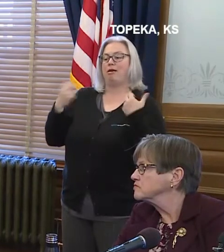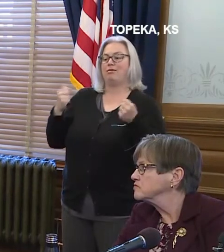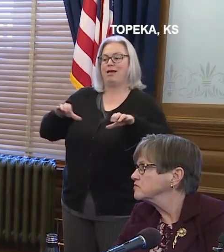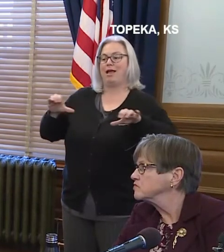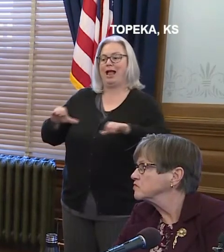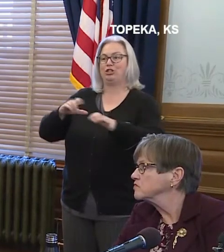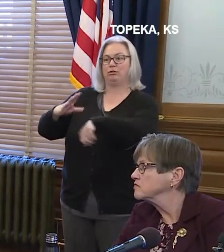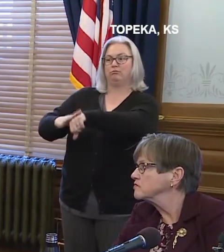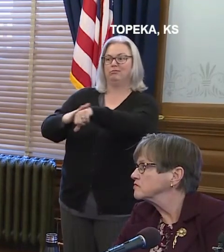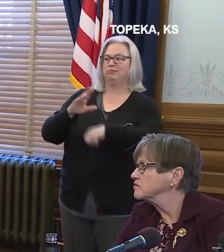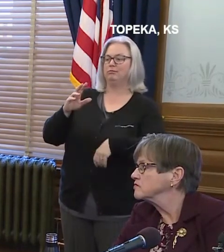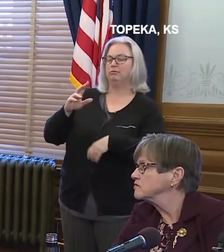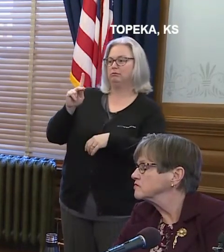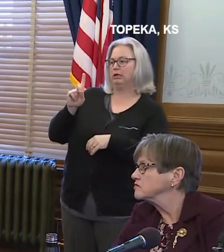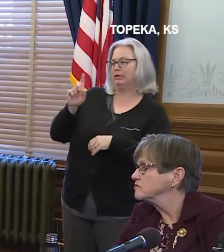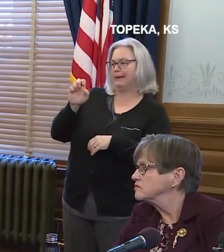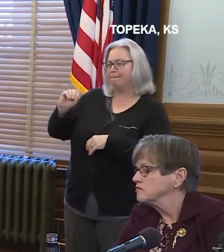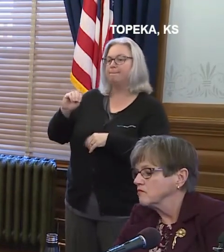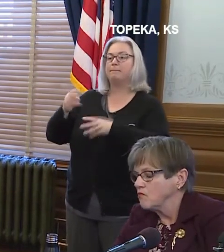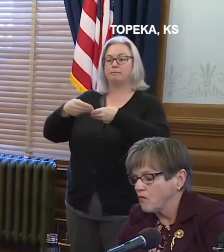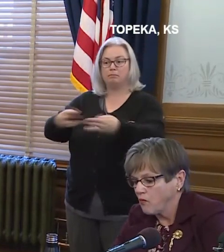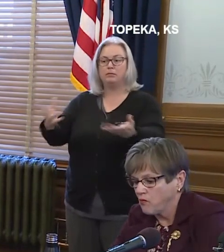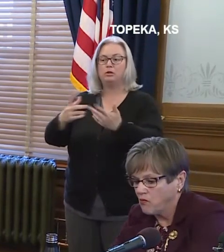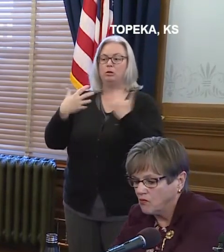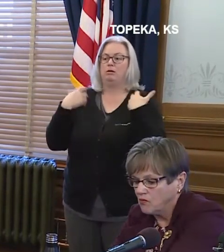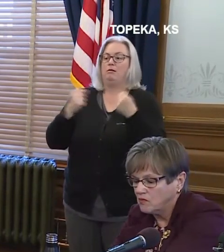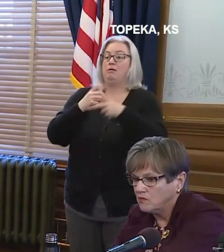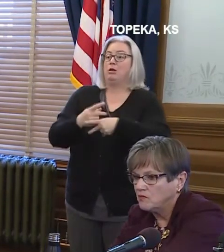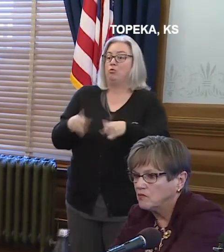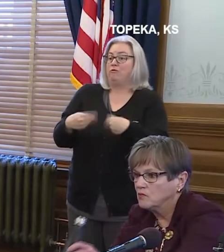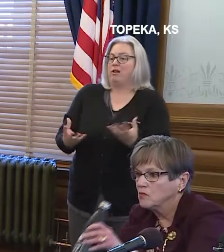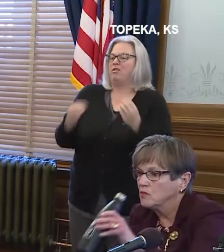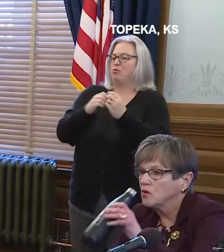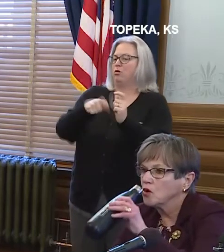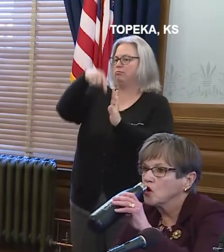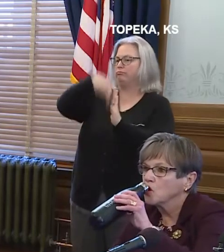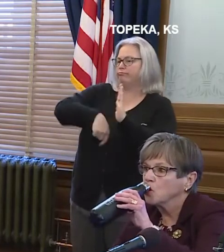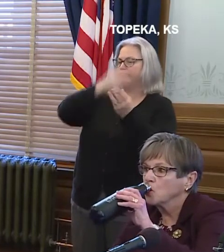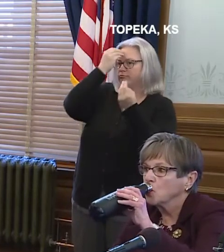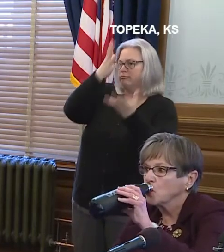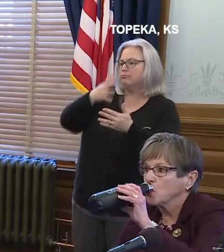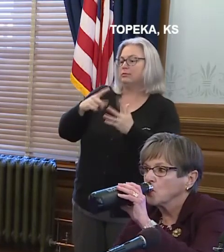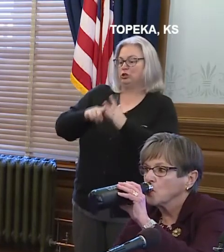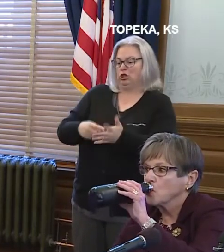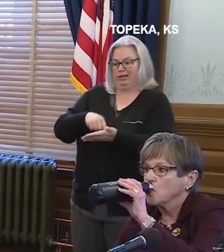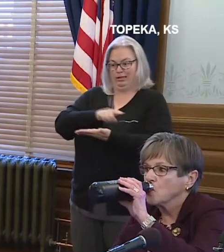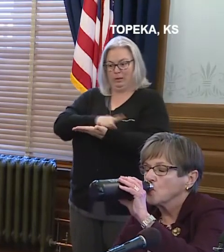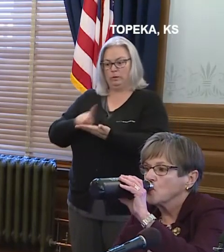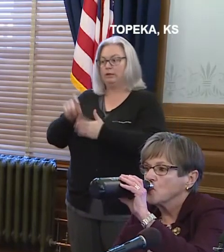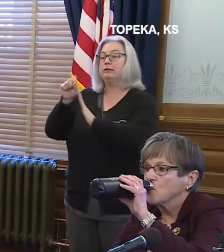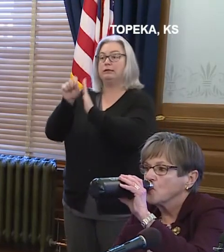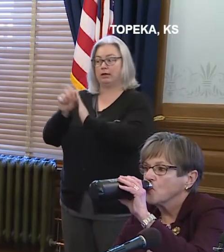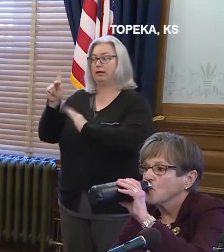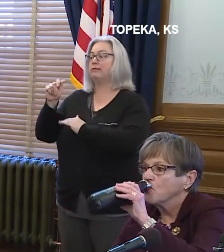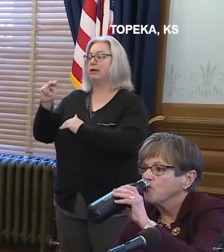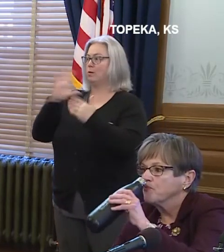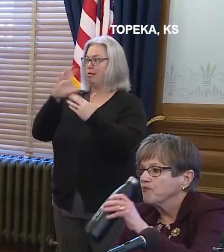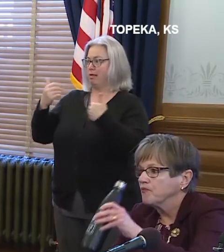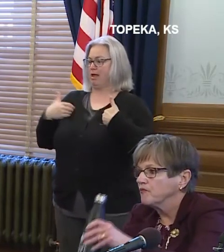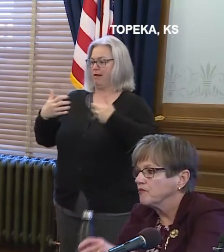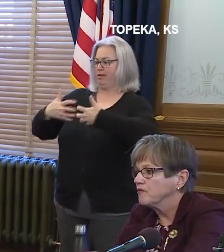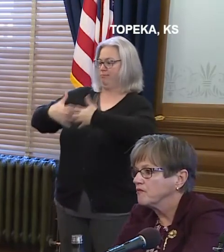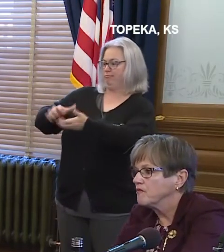known as a KHUN, went out to the healthcare providers with more details. Starting this week, the state of Kansas will have the Battelle unit